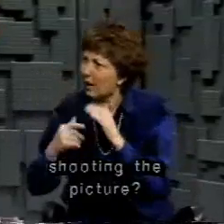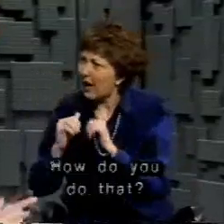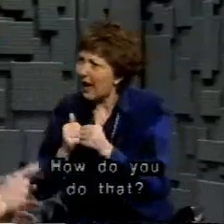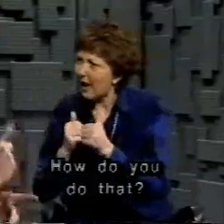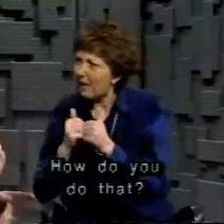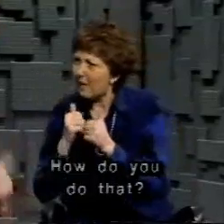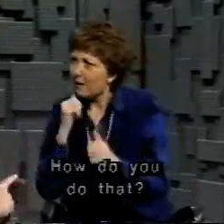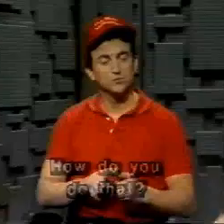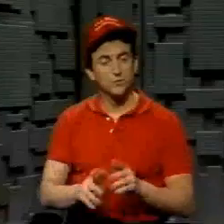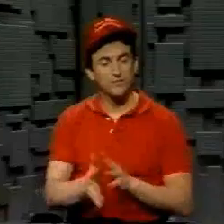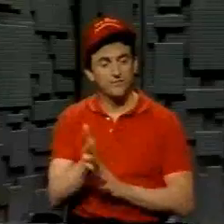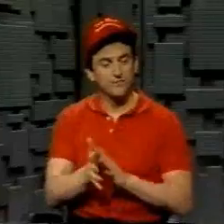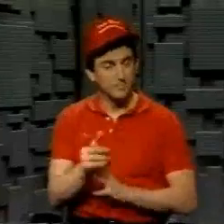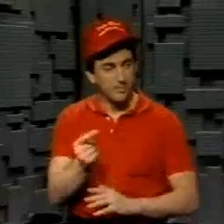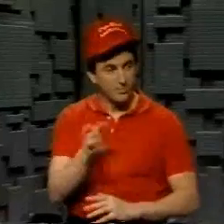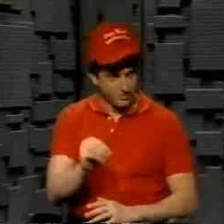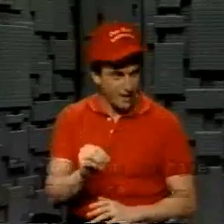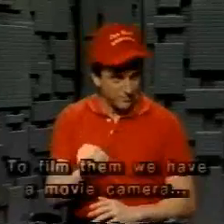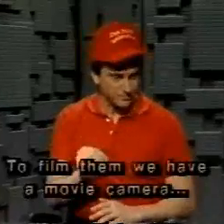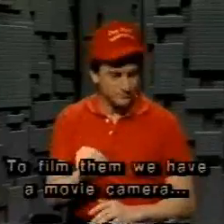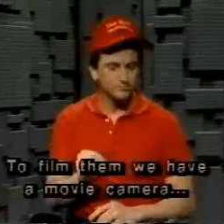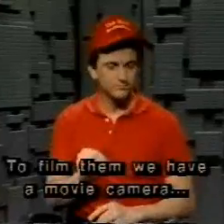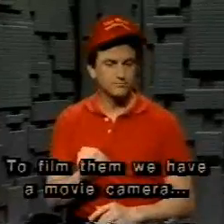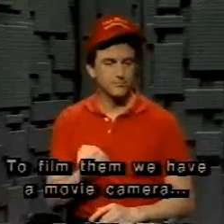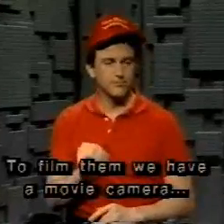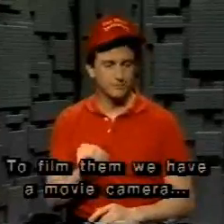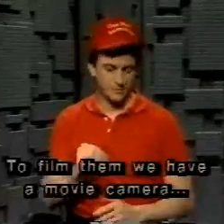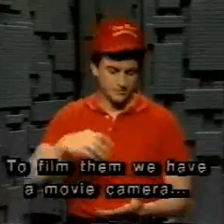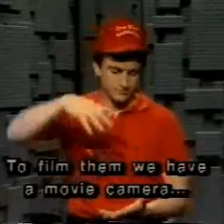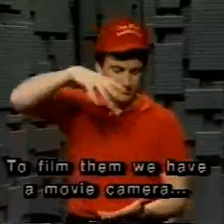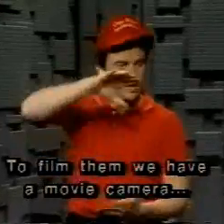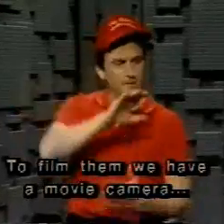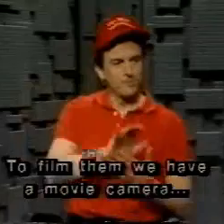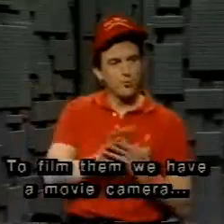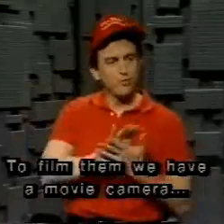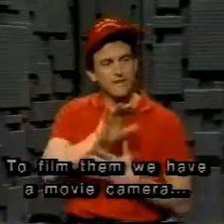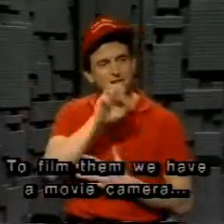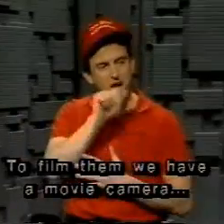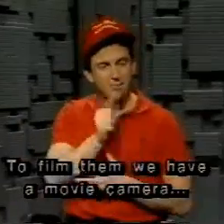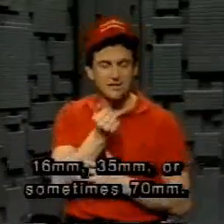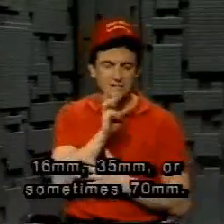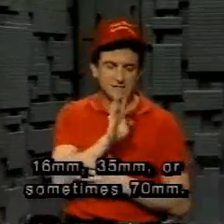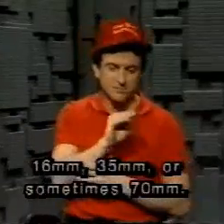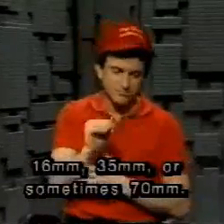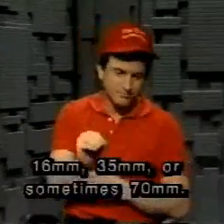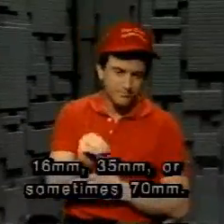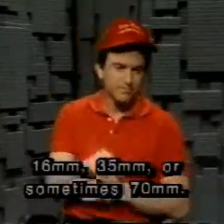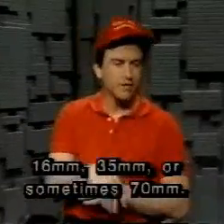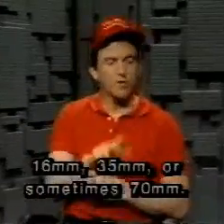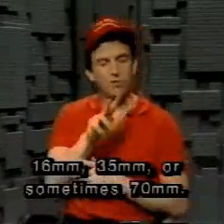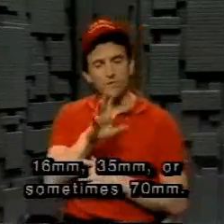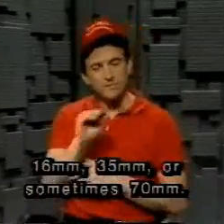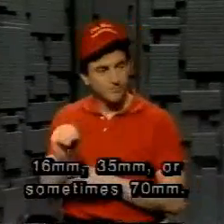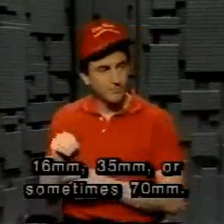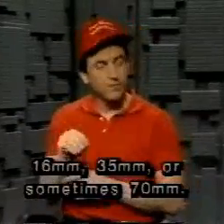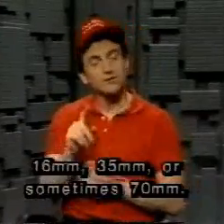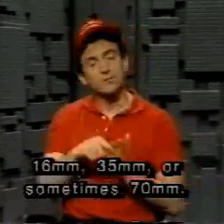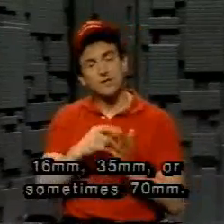that? To film them, we have a movie camera, 16 millimeter, 35 millimeter,